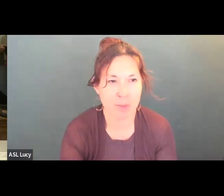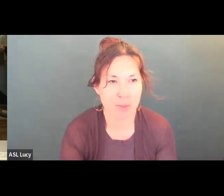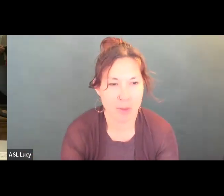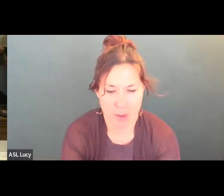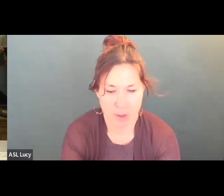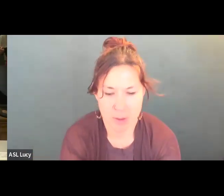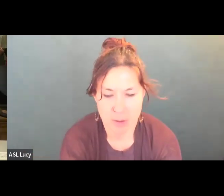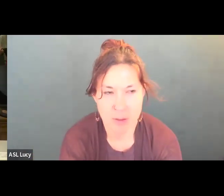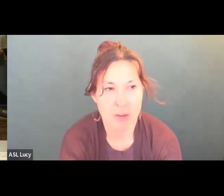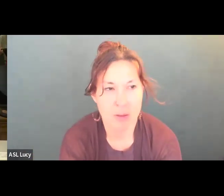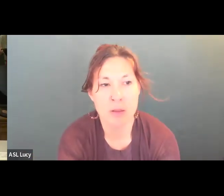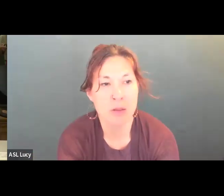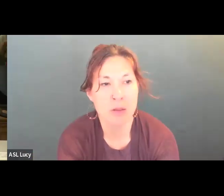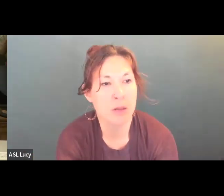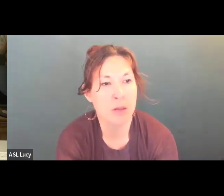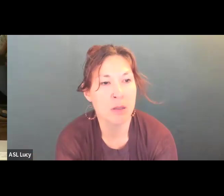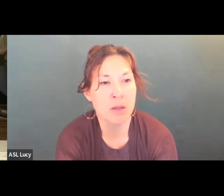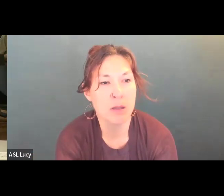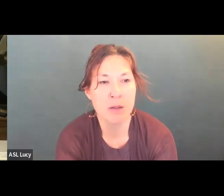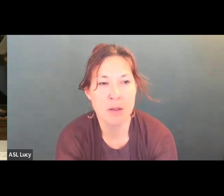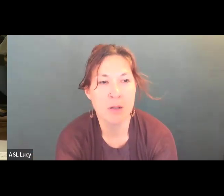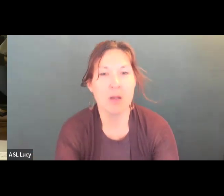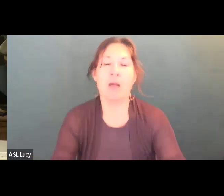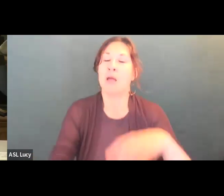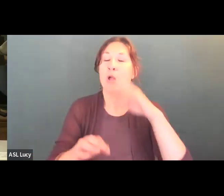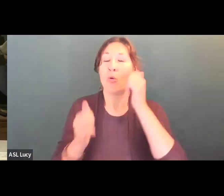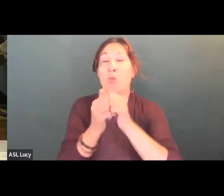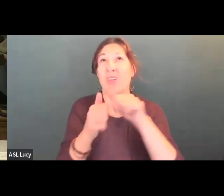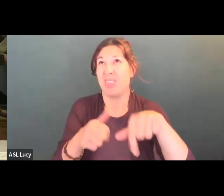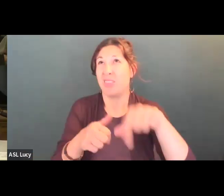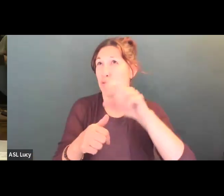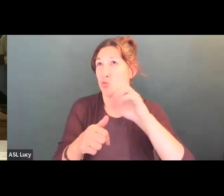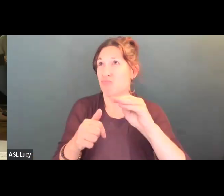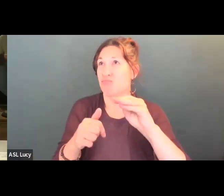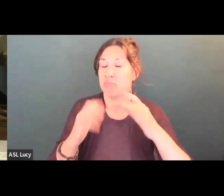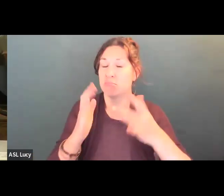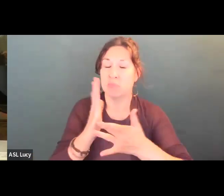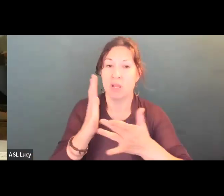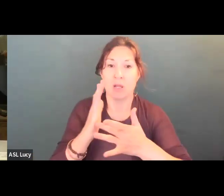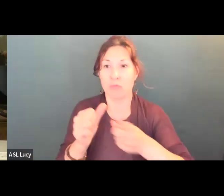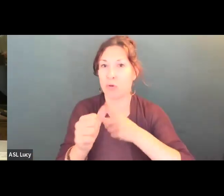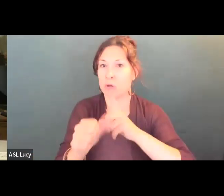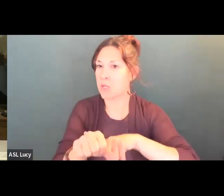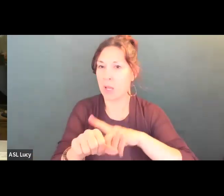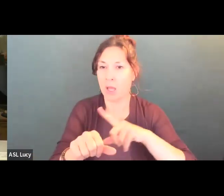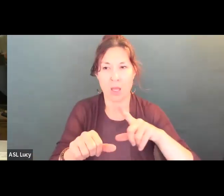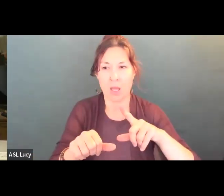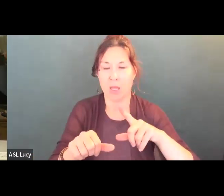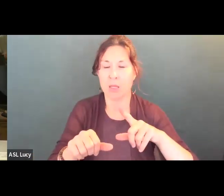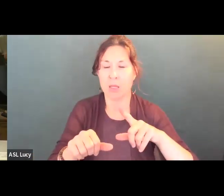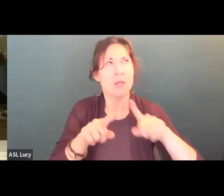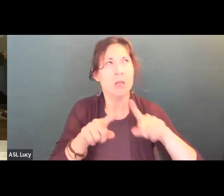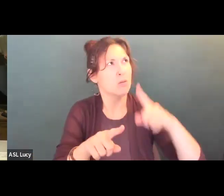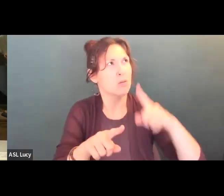being the Zoom technology is, this is the first time that it's been, we used it over the summer,